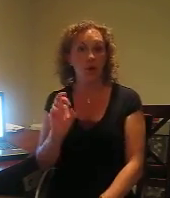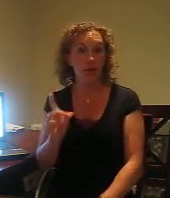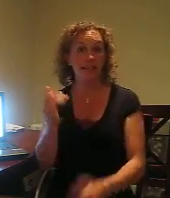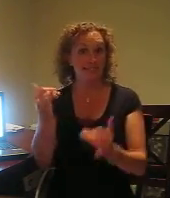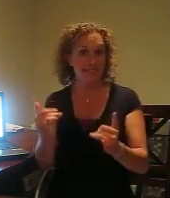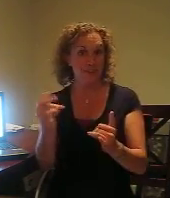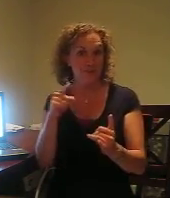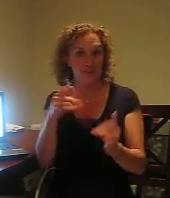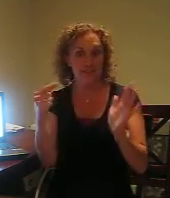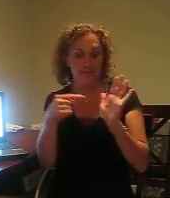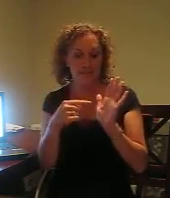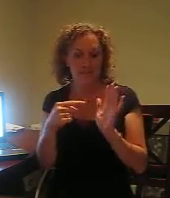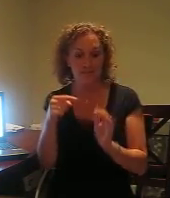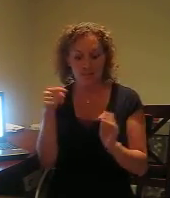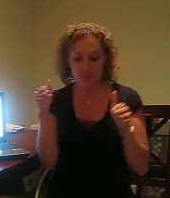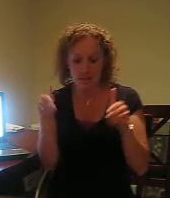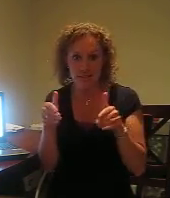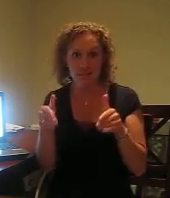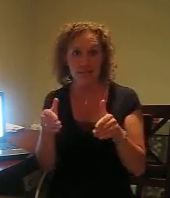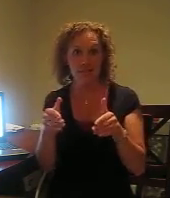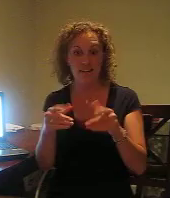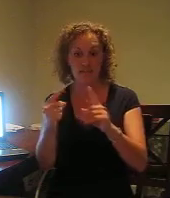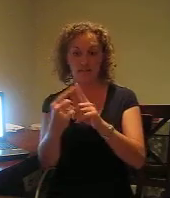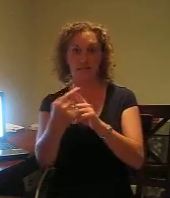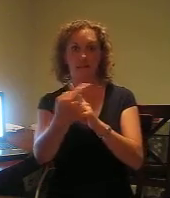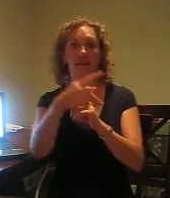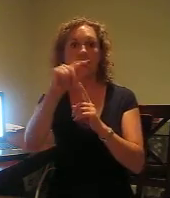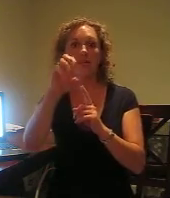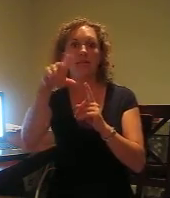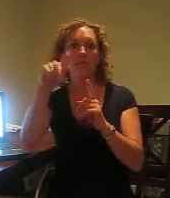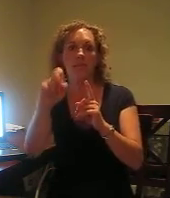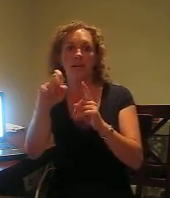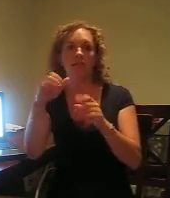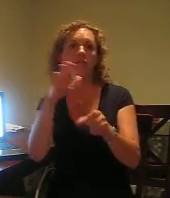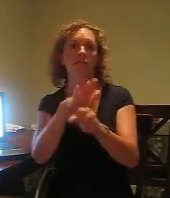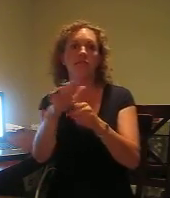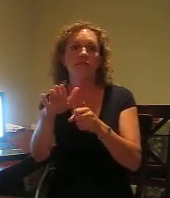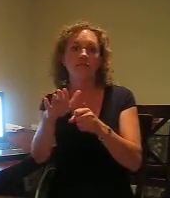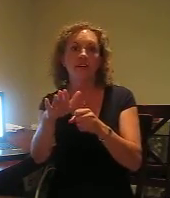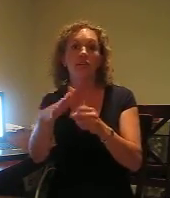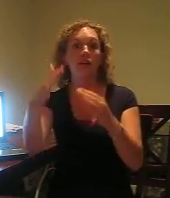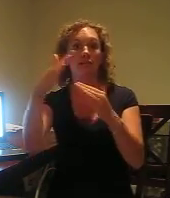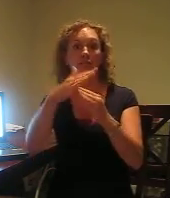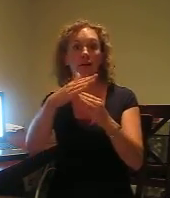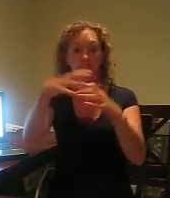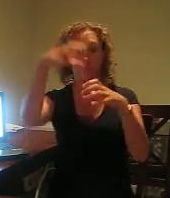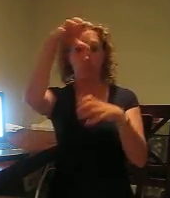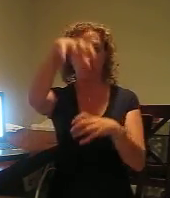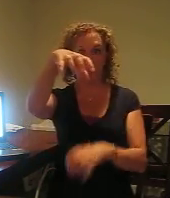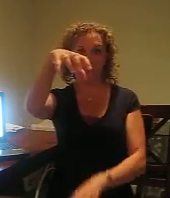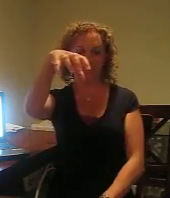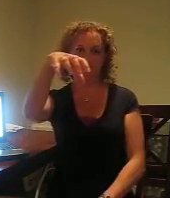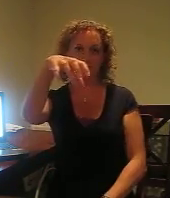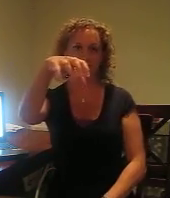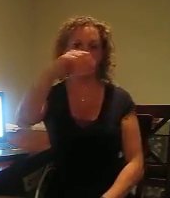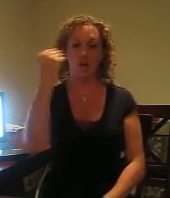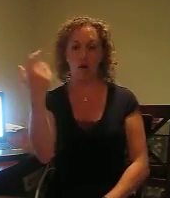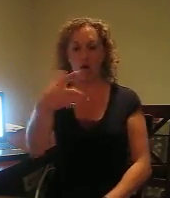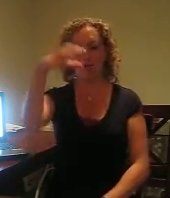filled in the teepee structure of sticks on top of our large bundle of tinder. All of that is situated on top